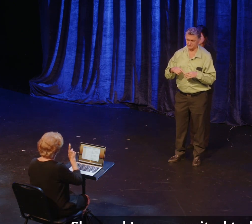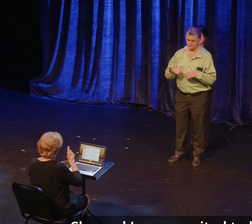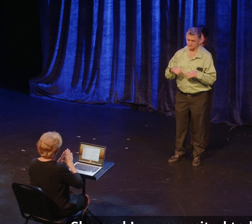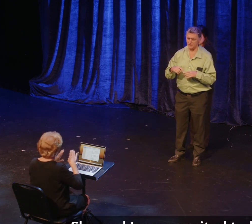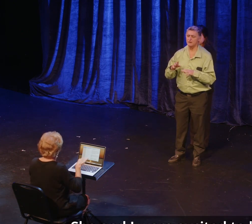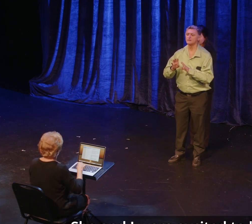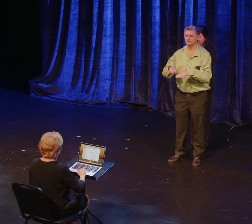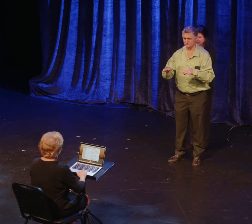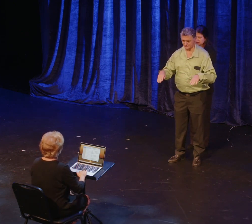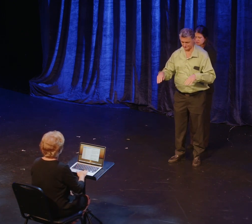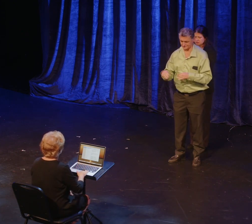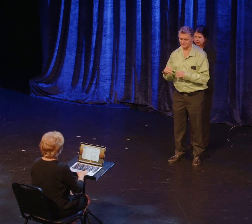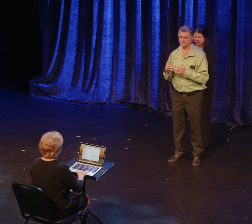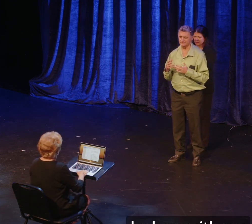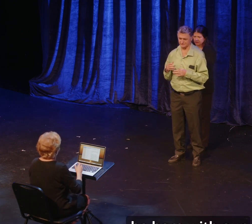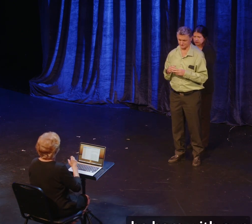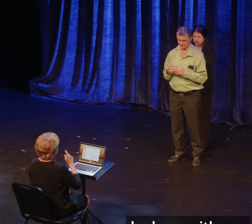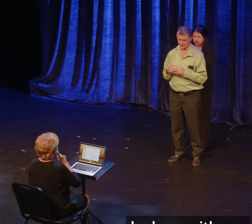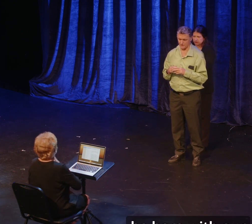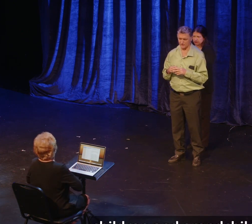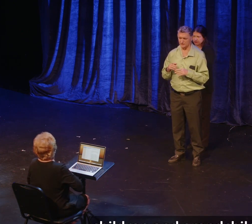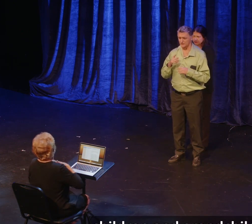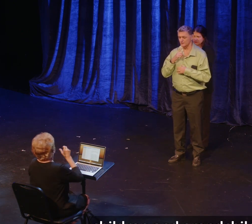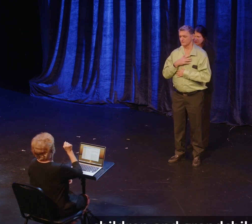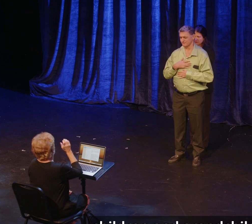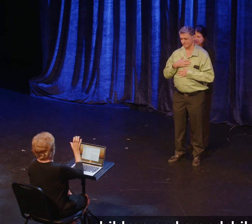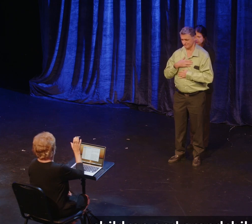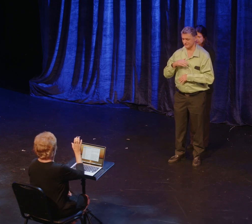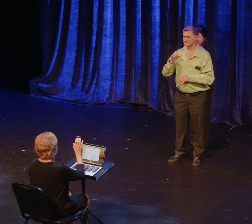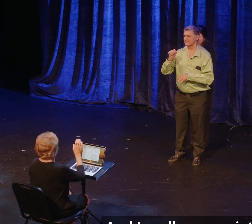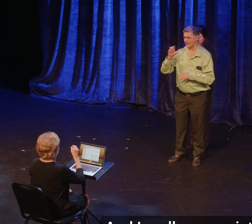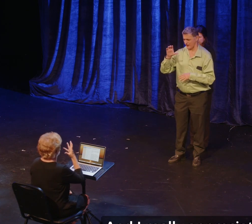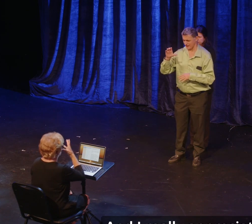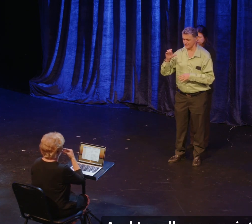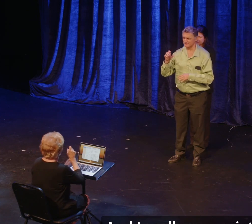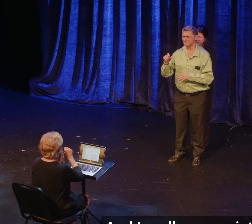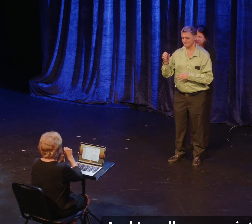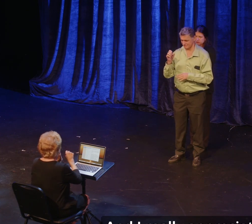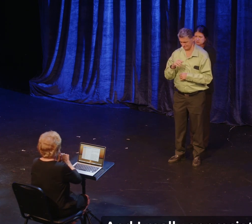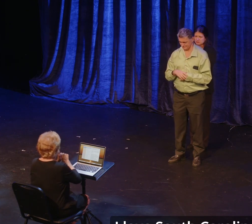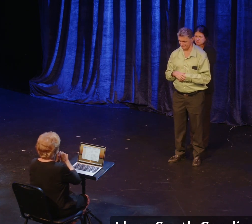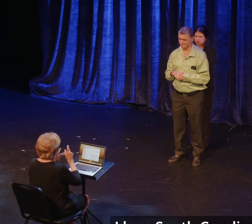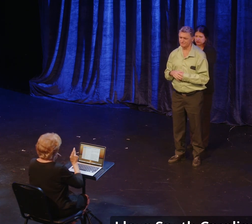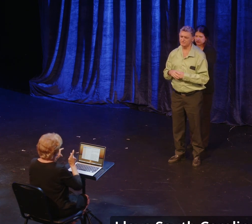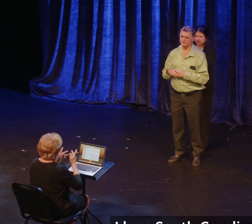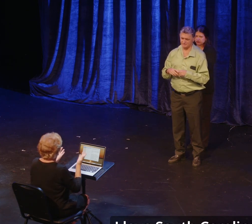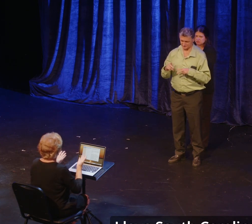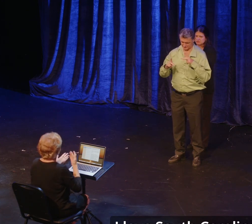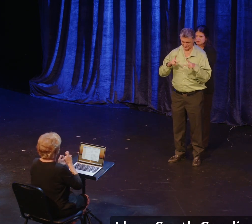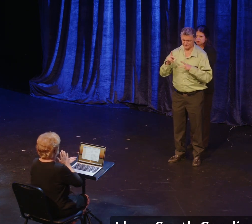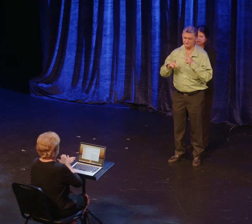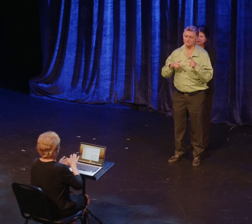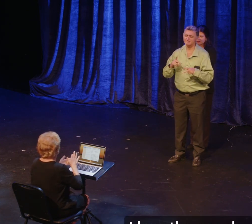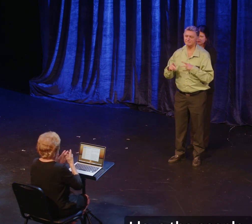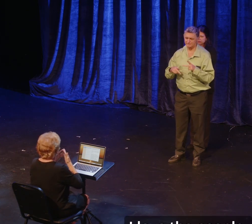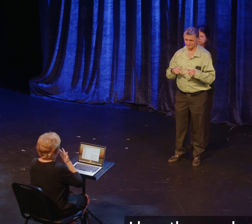to be here with our children and grandchildren, and I really appreciate, I love South Carolina, I love the